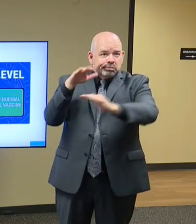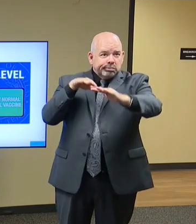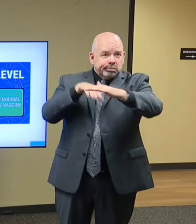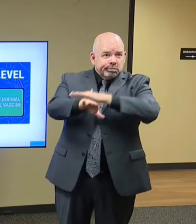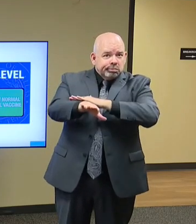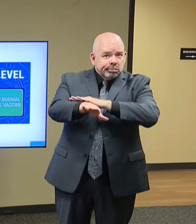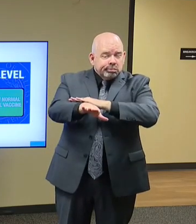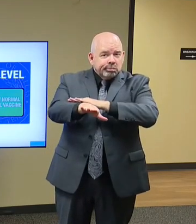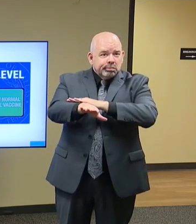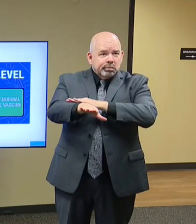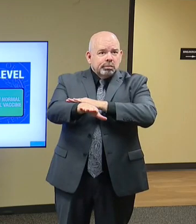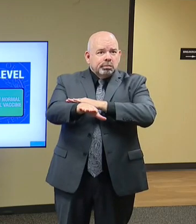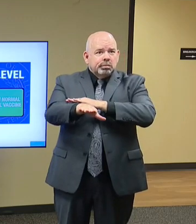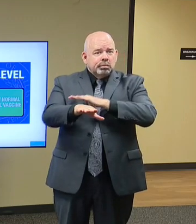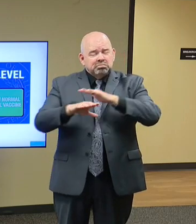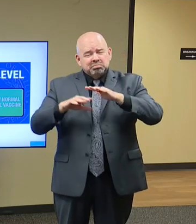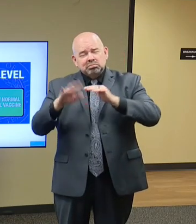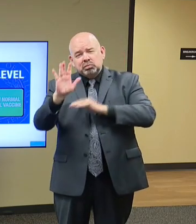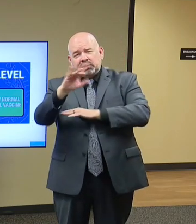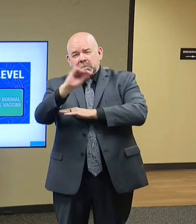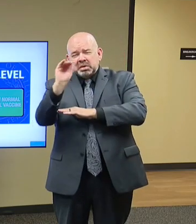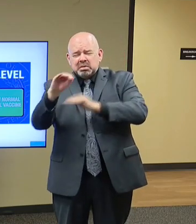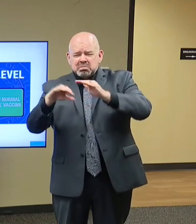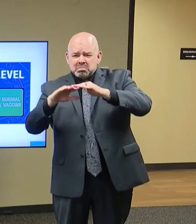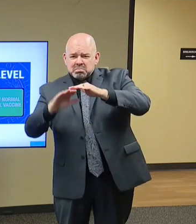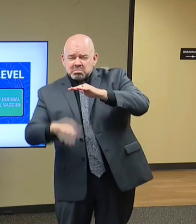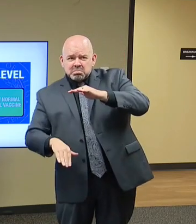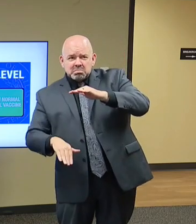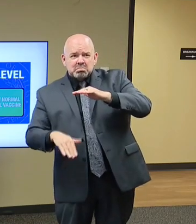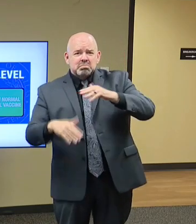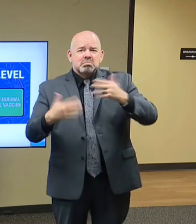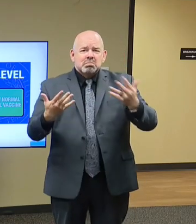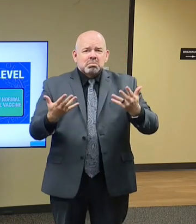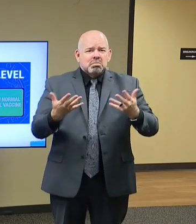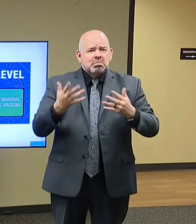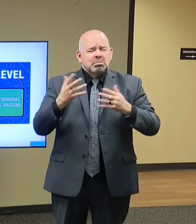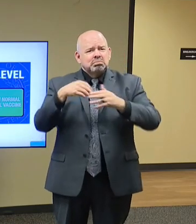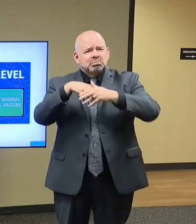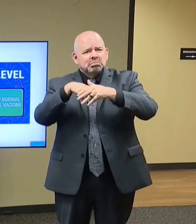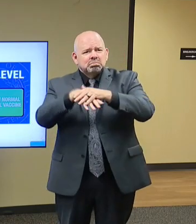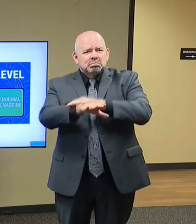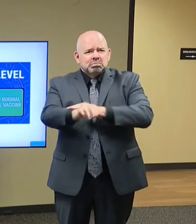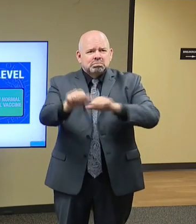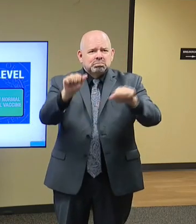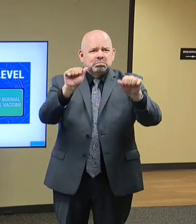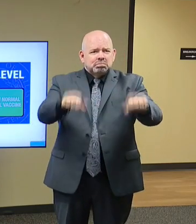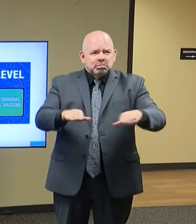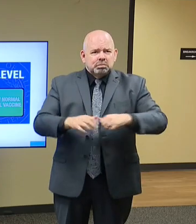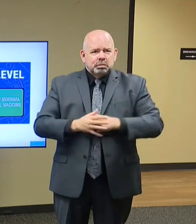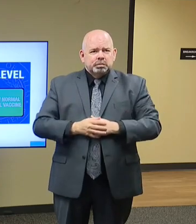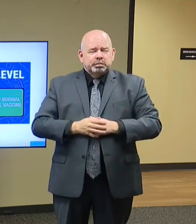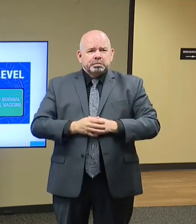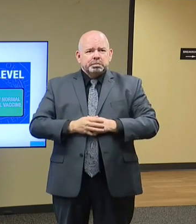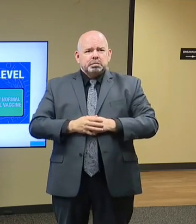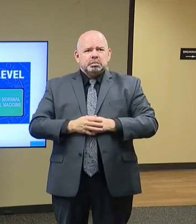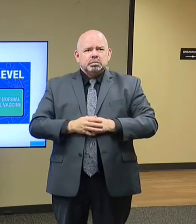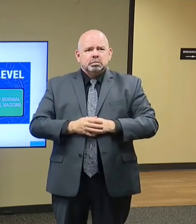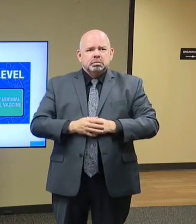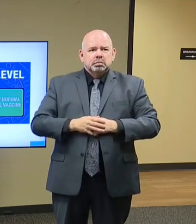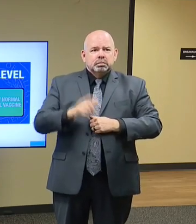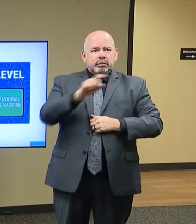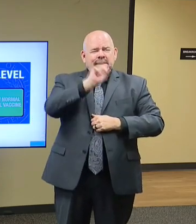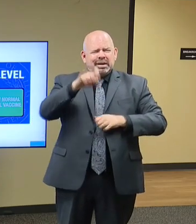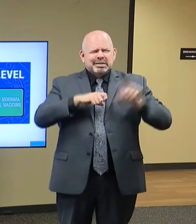that theater. And that may be difficult to do because I think in Texas the governor has an occupancy level that's higher than that,